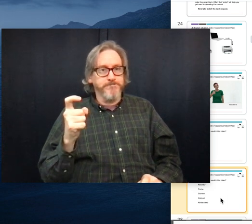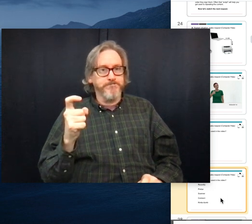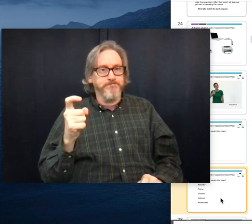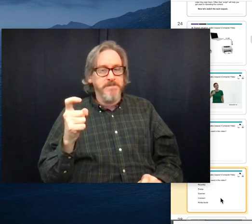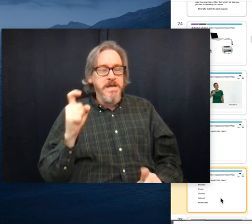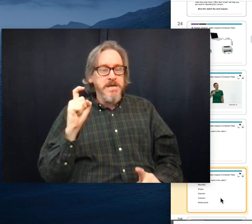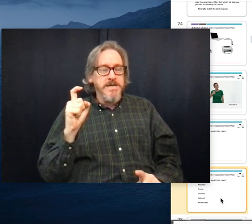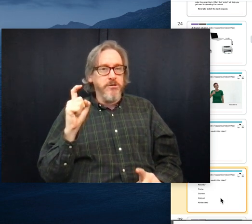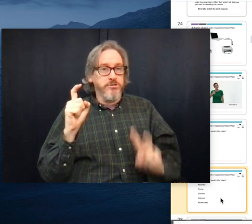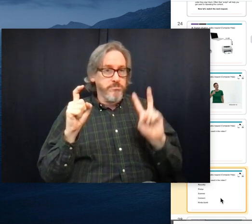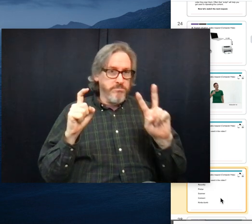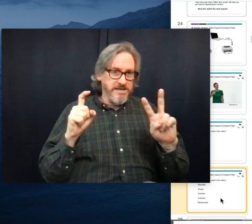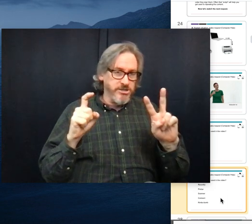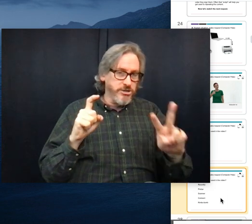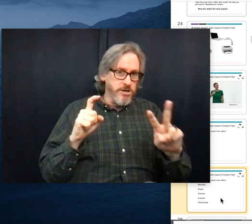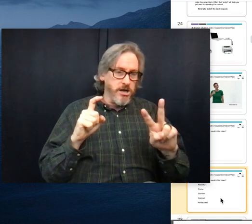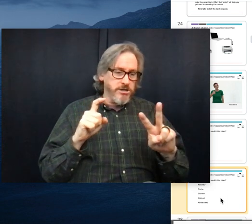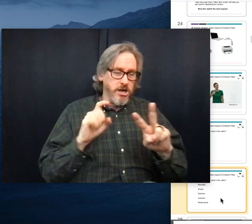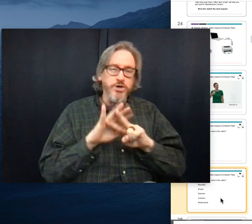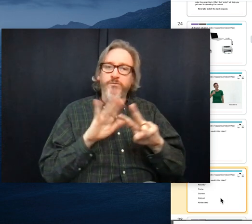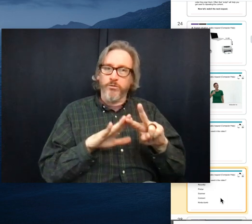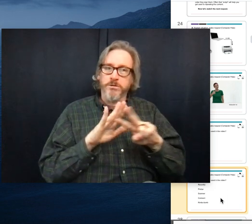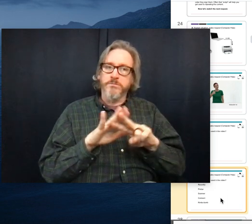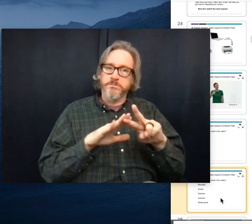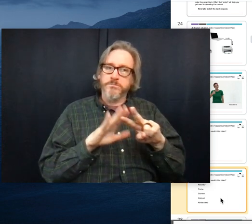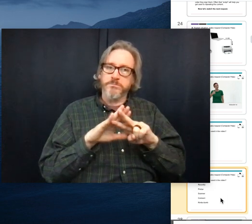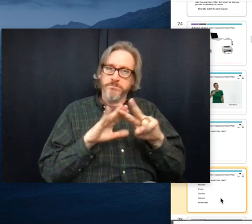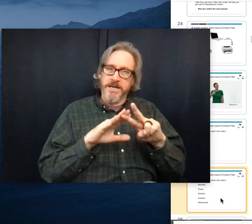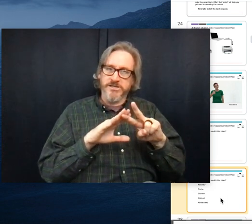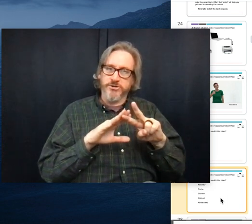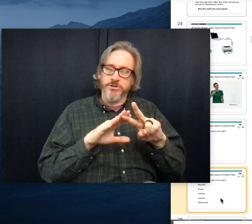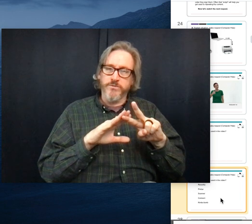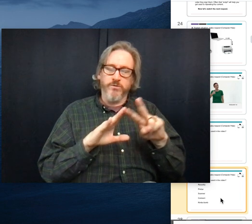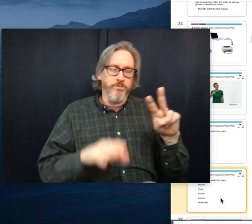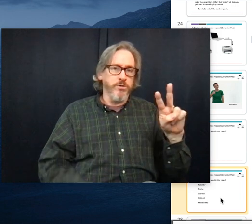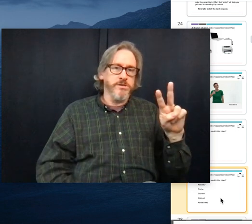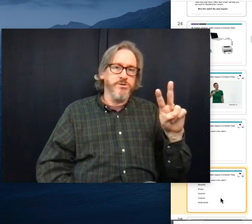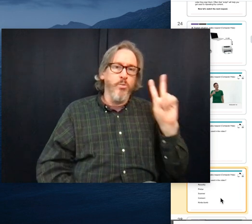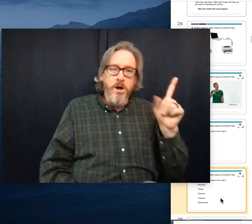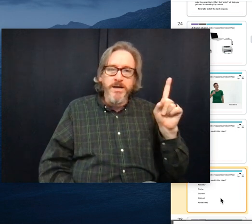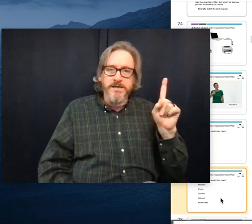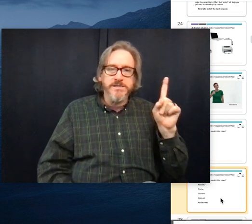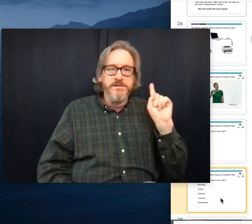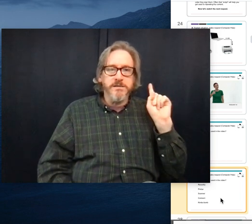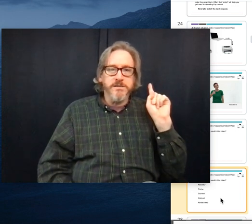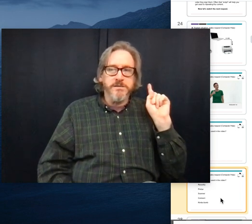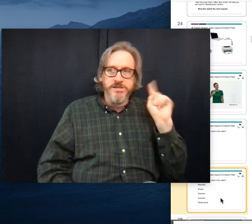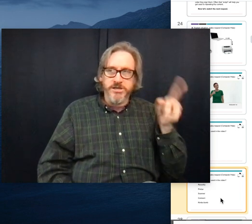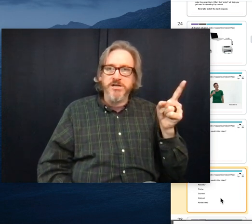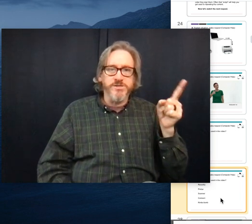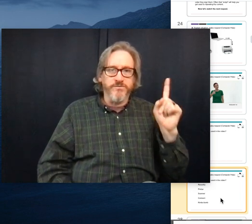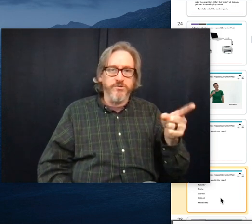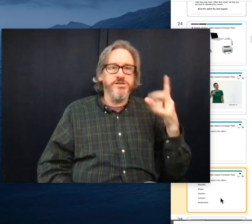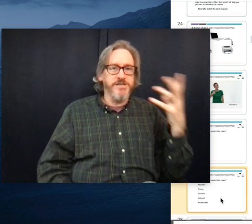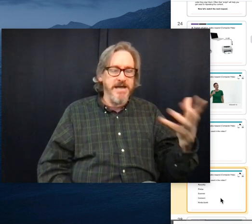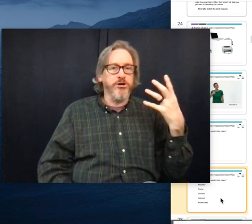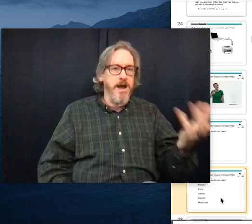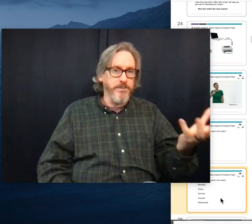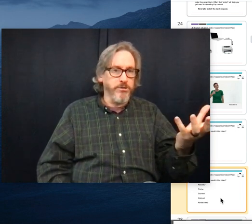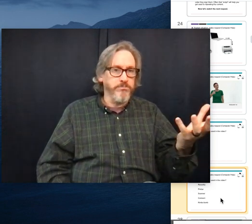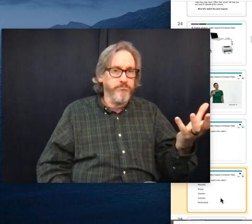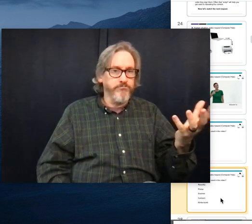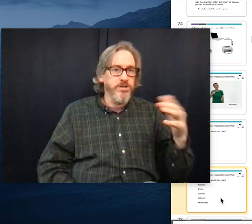Xerox. Now, that's a twofold answer and twofold importance. One is Xerox was the first